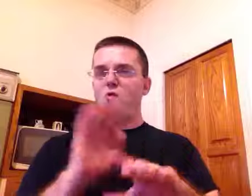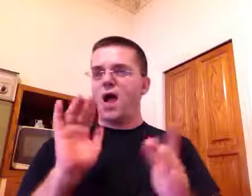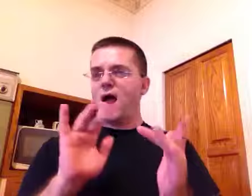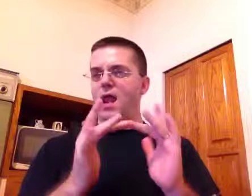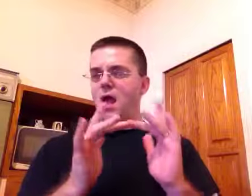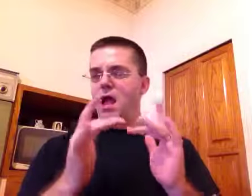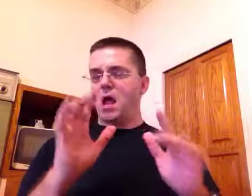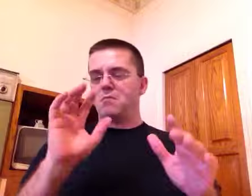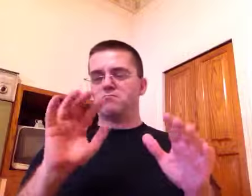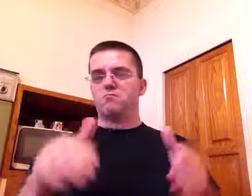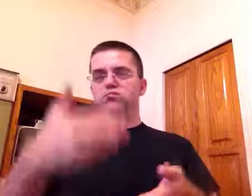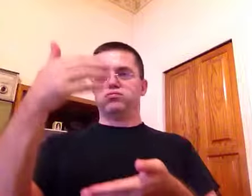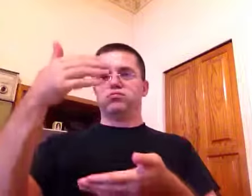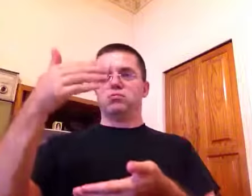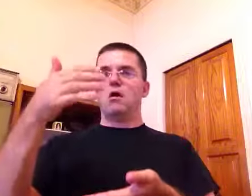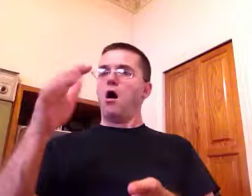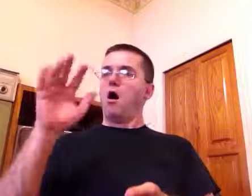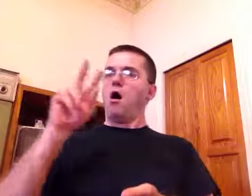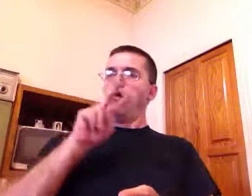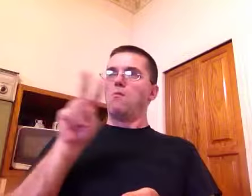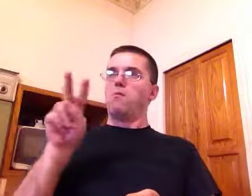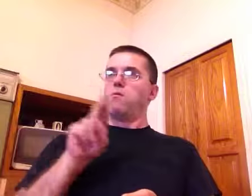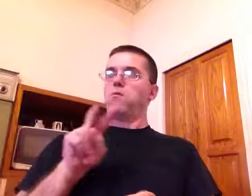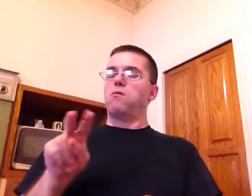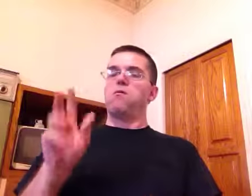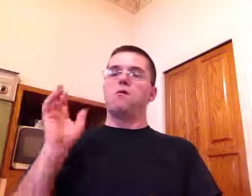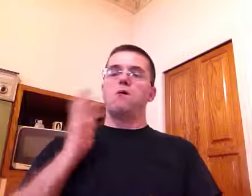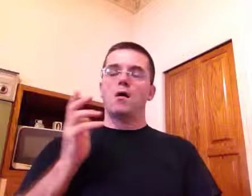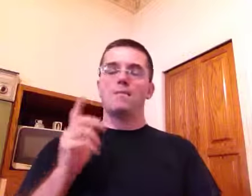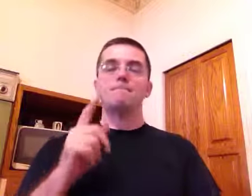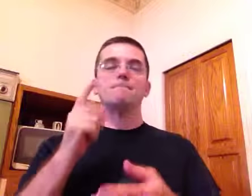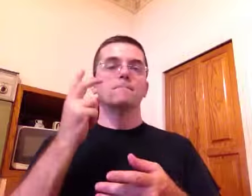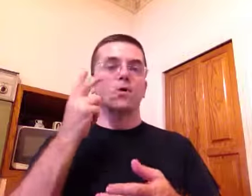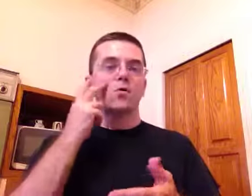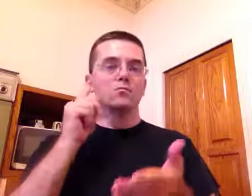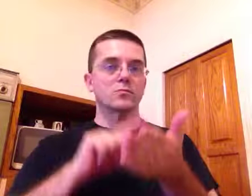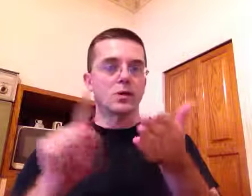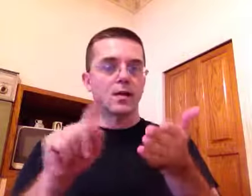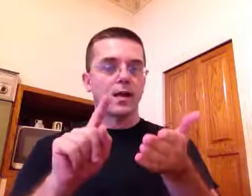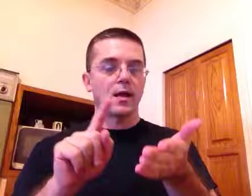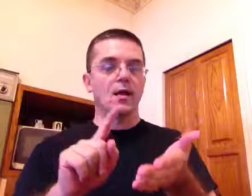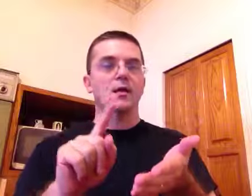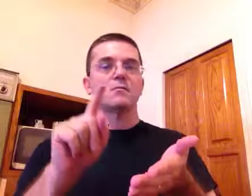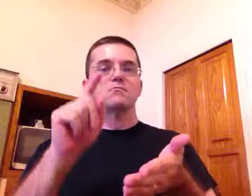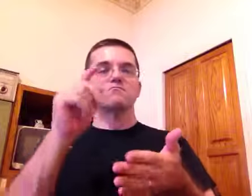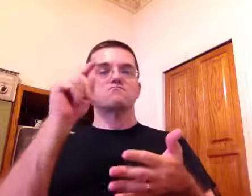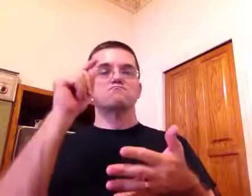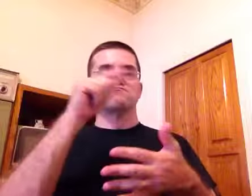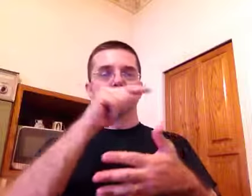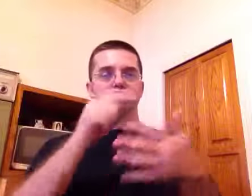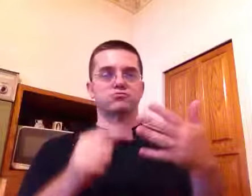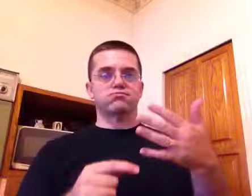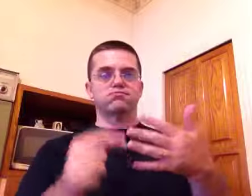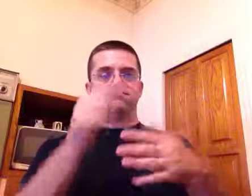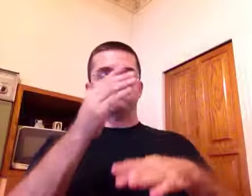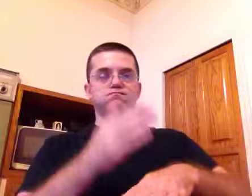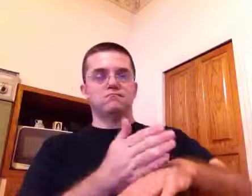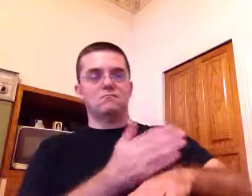to check it out. The new and improved, for real, all the way top to bottom, Financial Peace University class. We